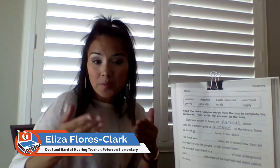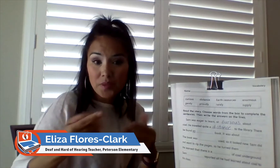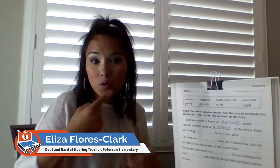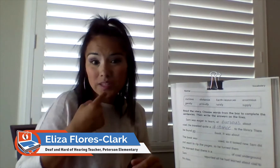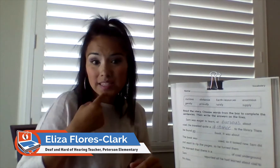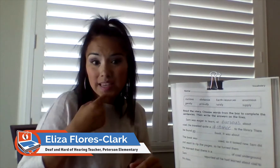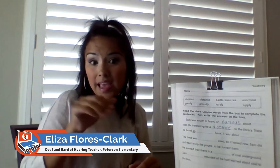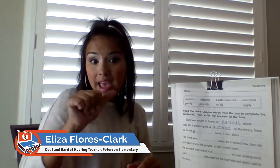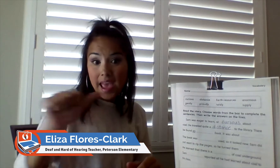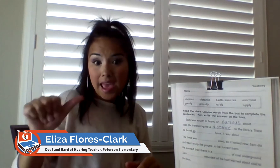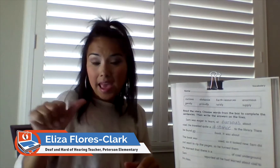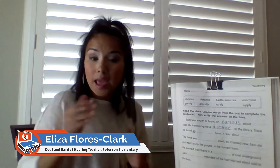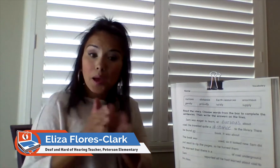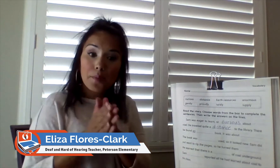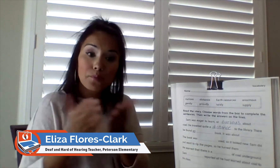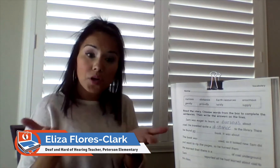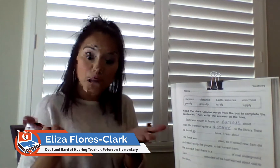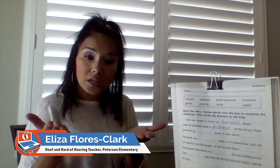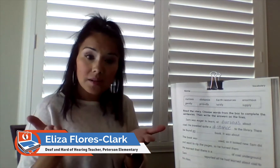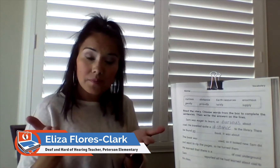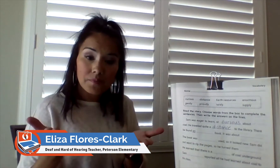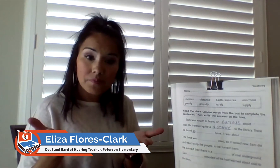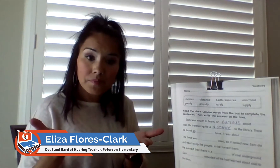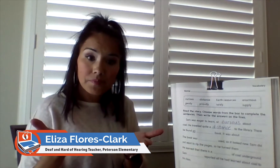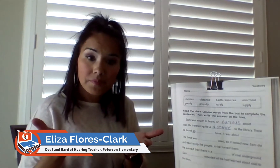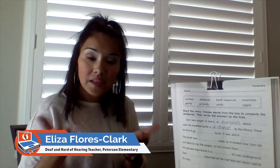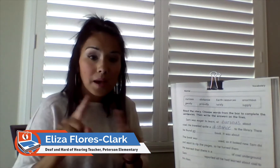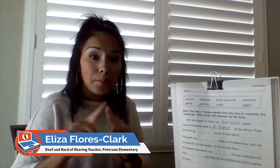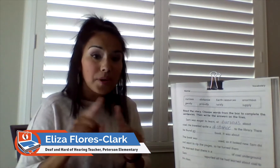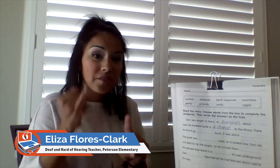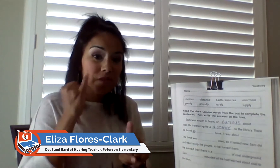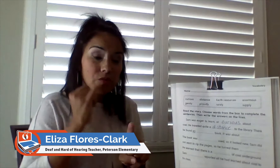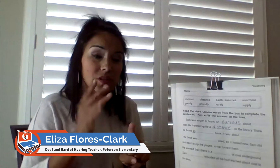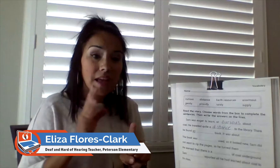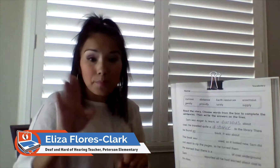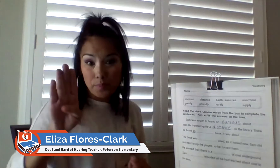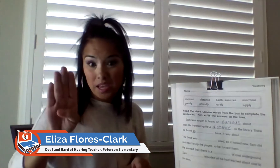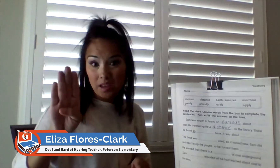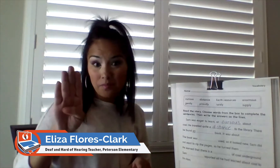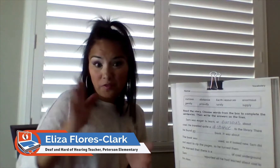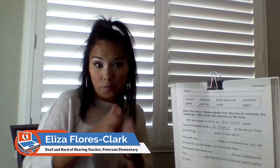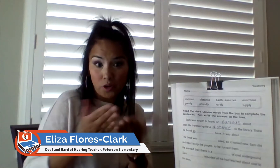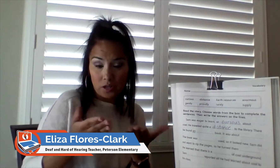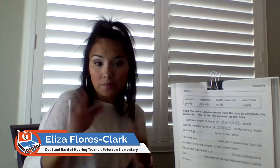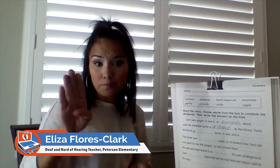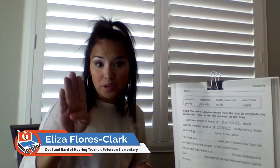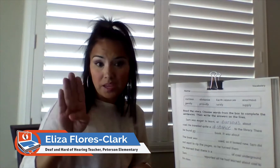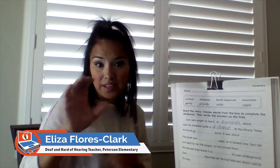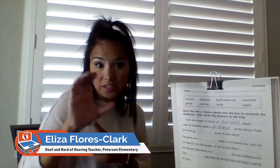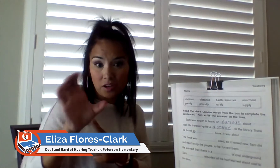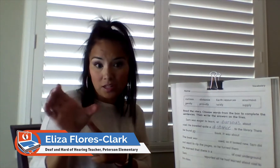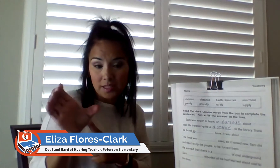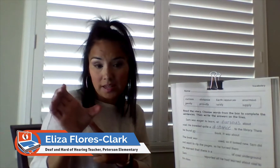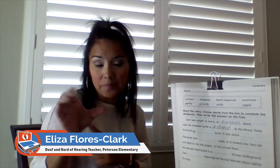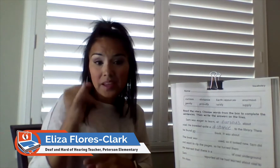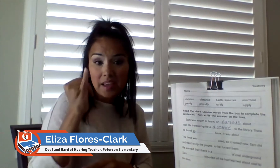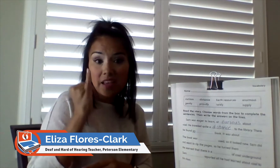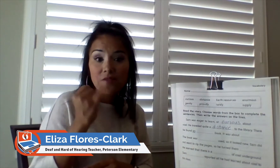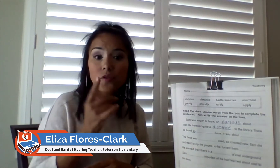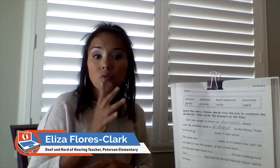you would say a book. But if you were, and B for book, B, that's a consonant. If you were